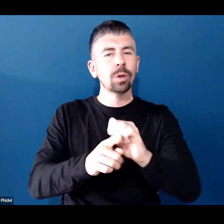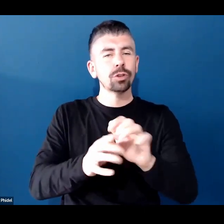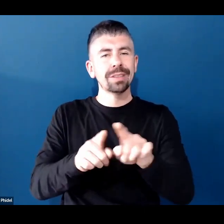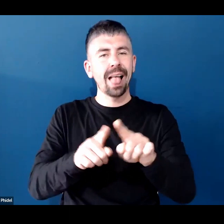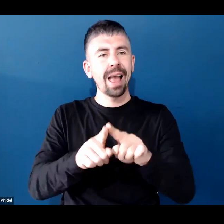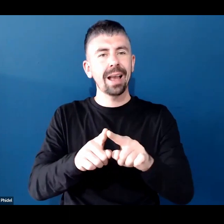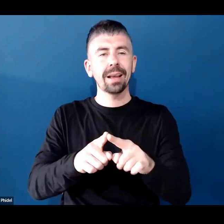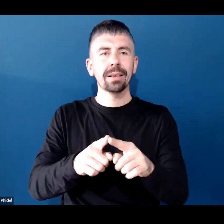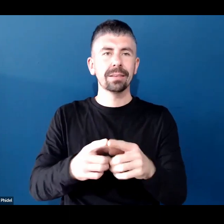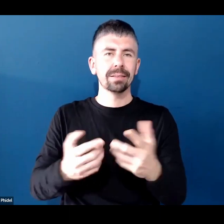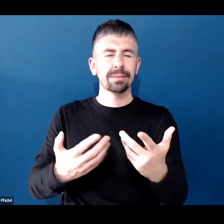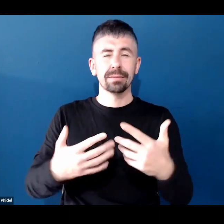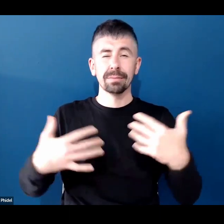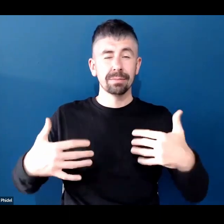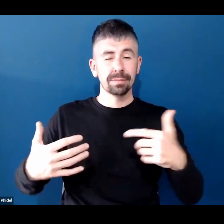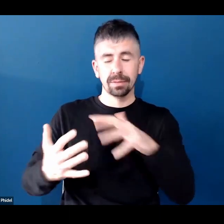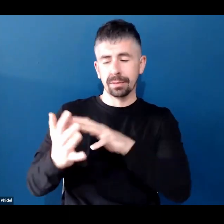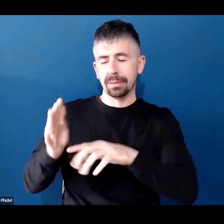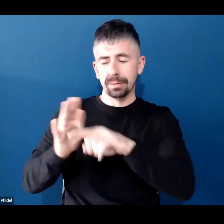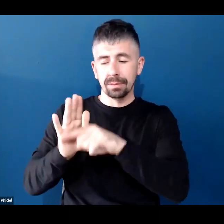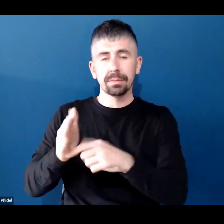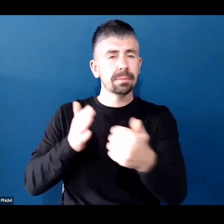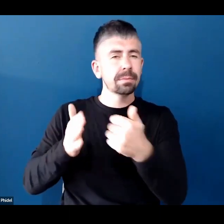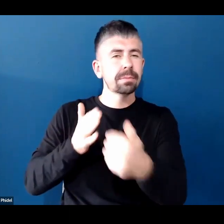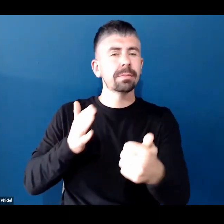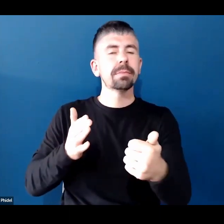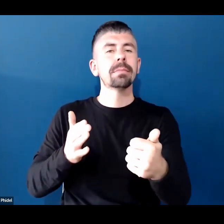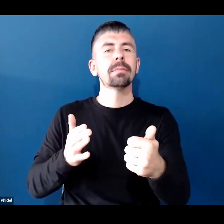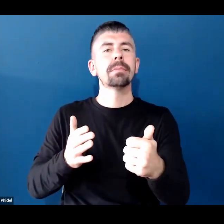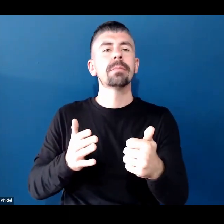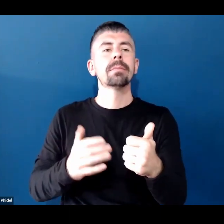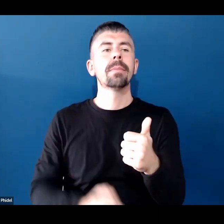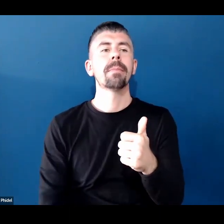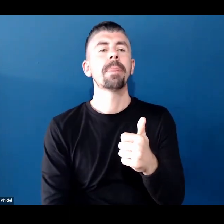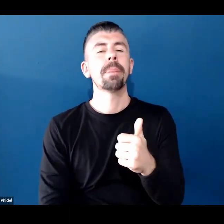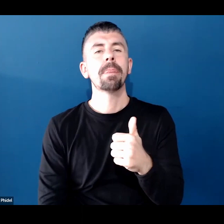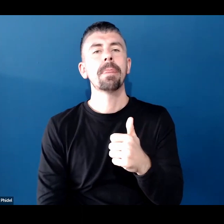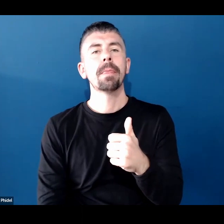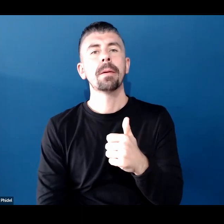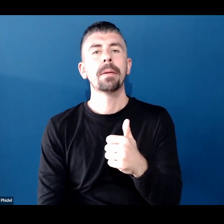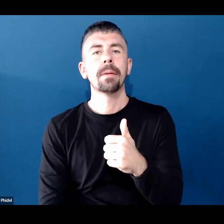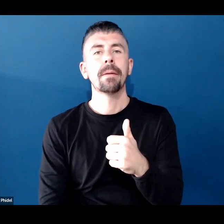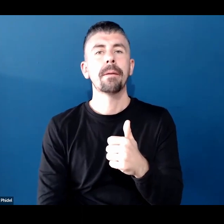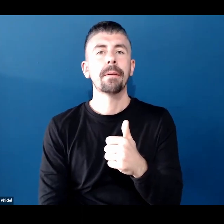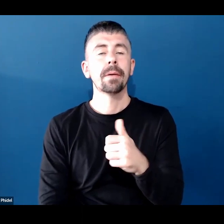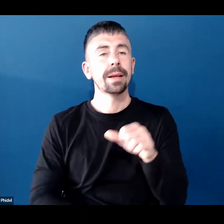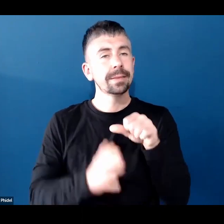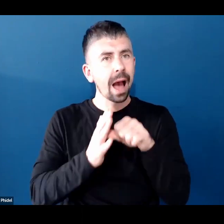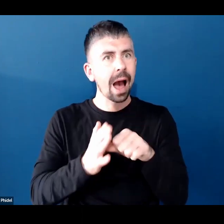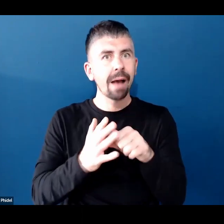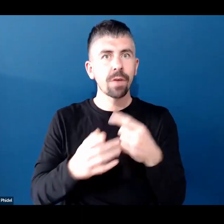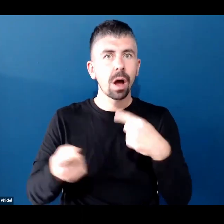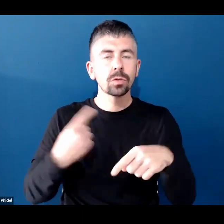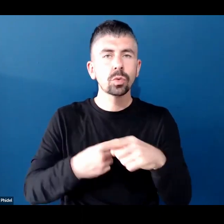come out with this exhausting regularity on some very big platforms, and that it's hard to keep up. So a